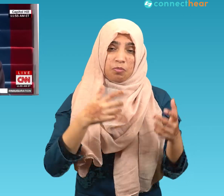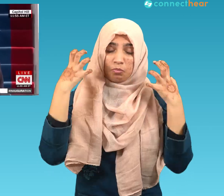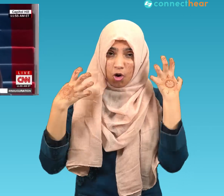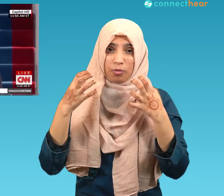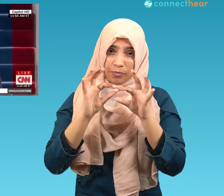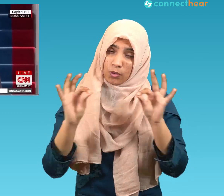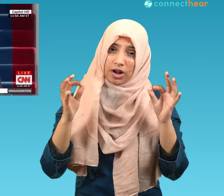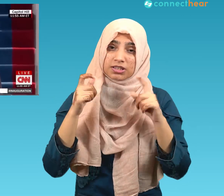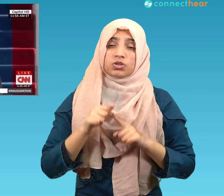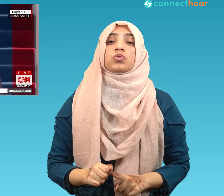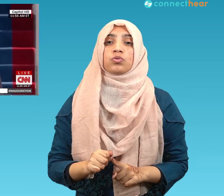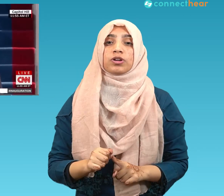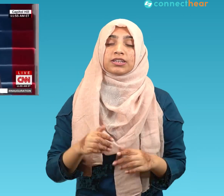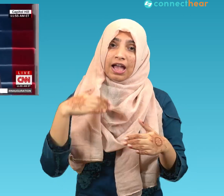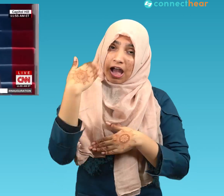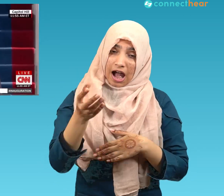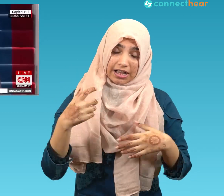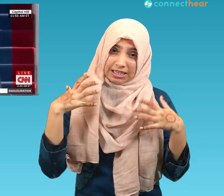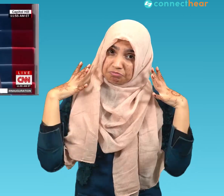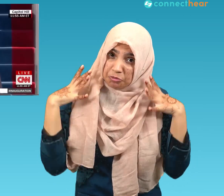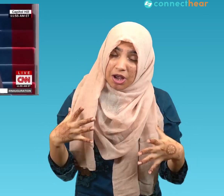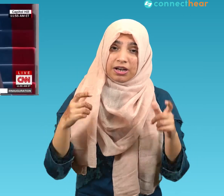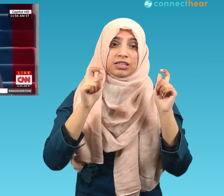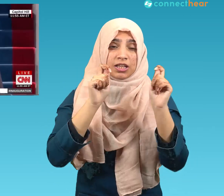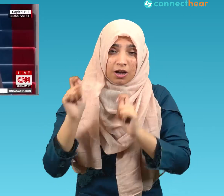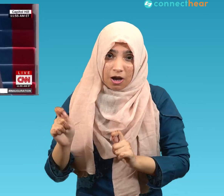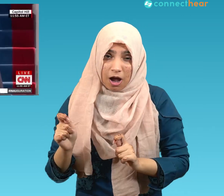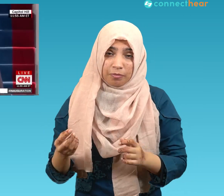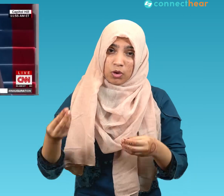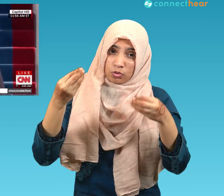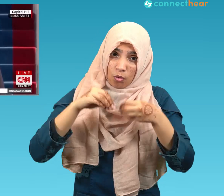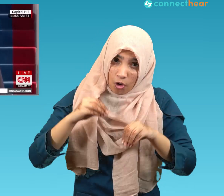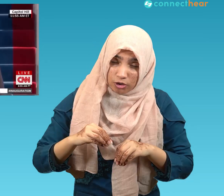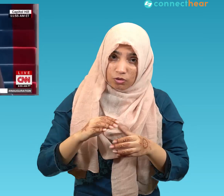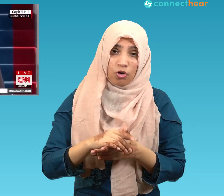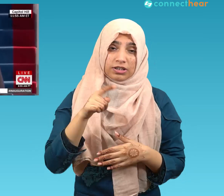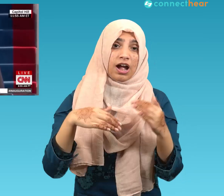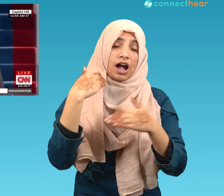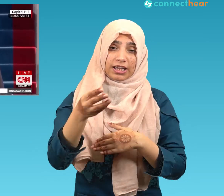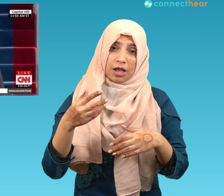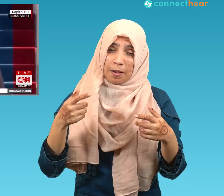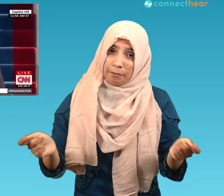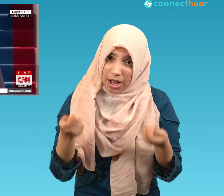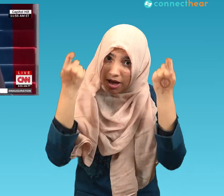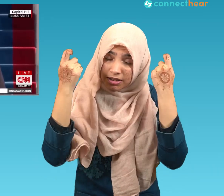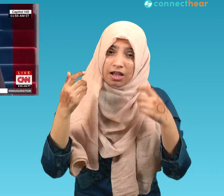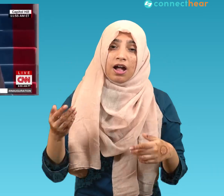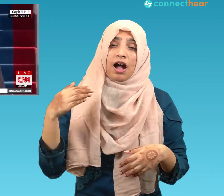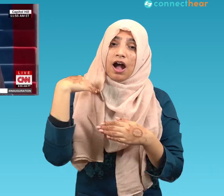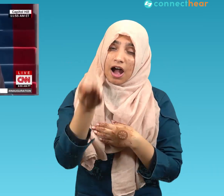significant possibilities. Much to repair, much to restore, much to heal, much to build, and much